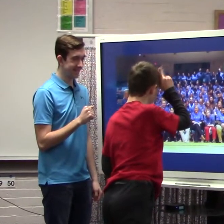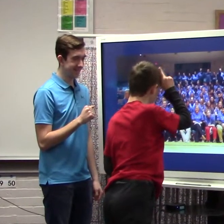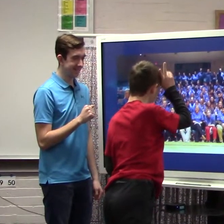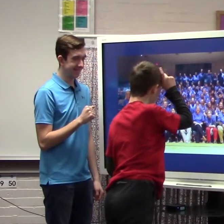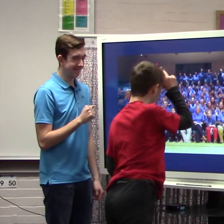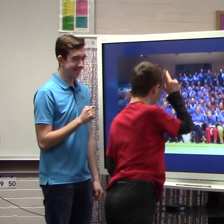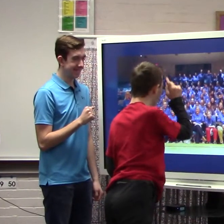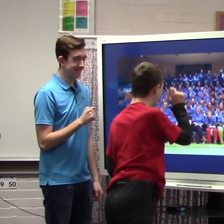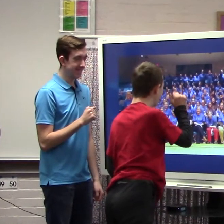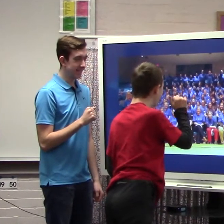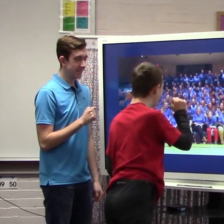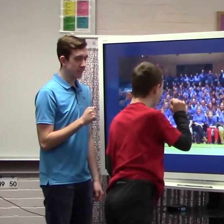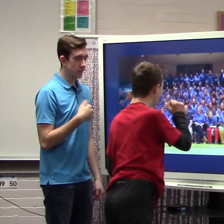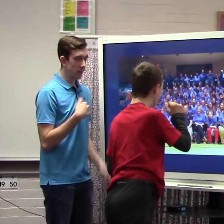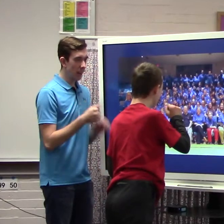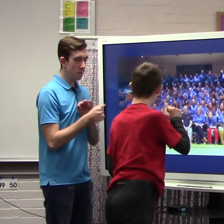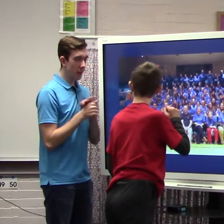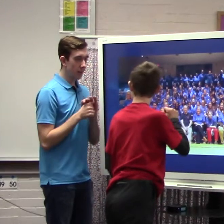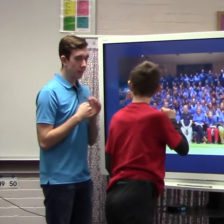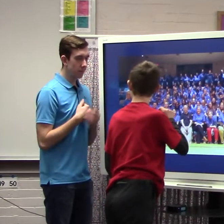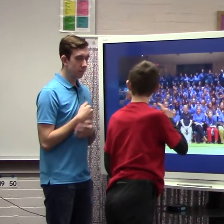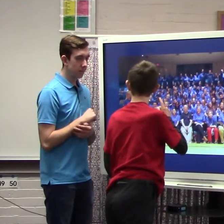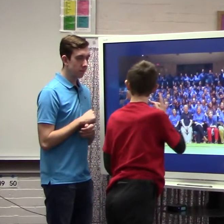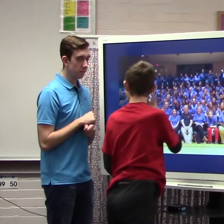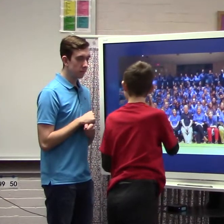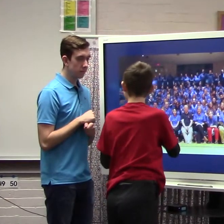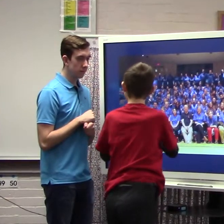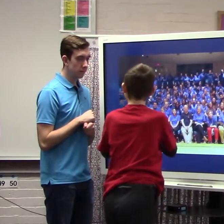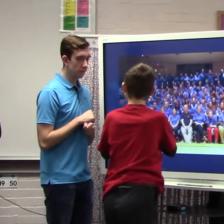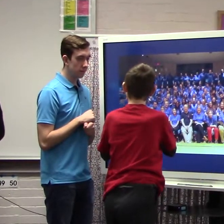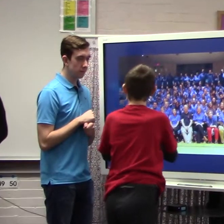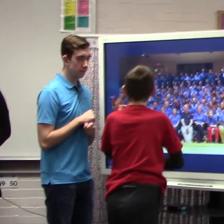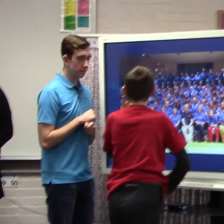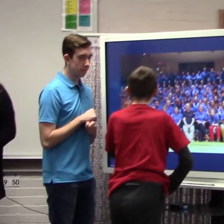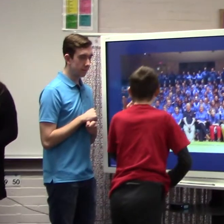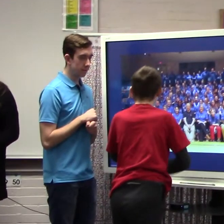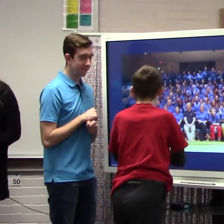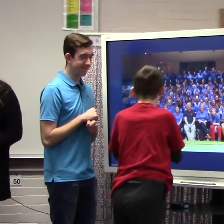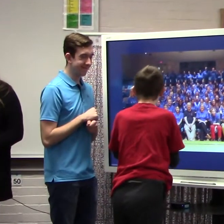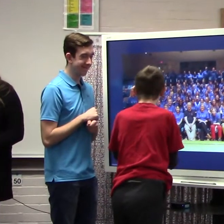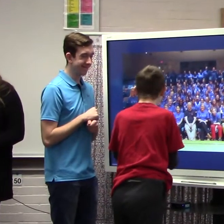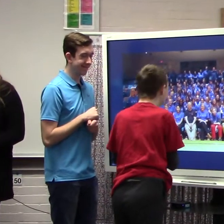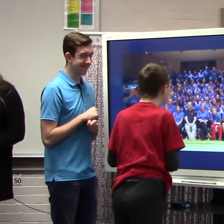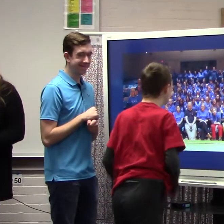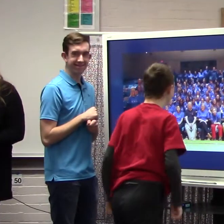There's Cameron. Let's see. I'm hiding. Oh, you're hiding. We'll see.